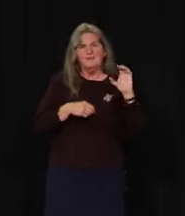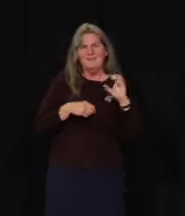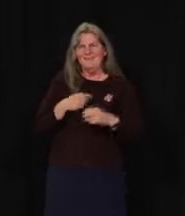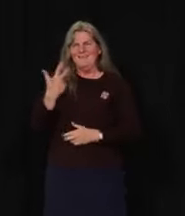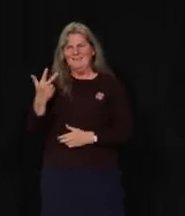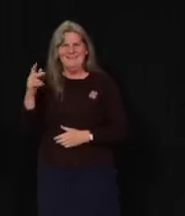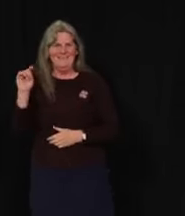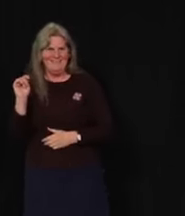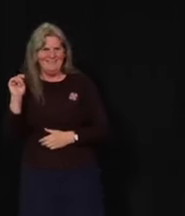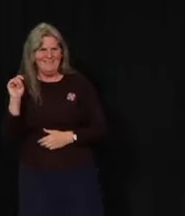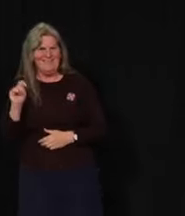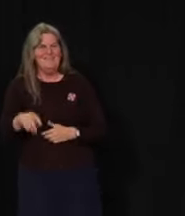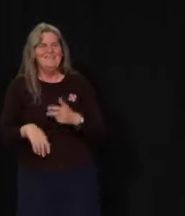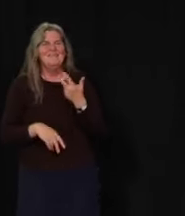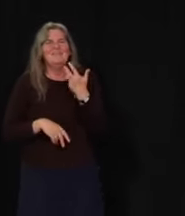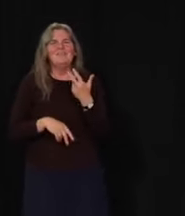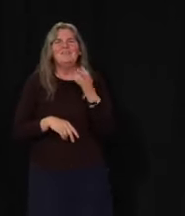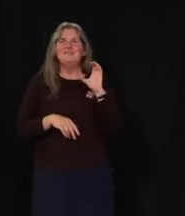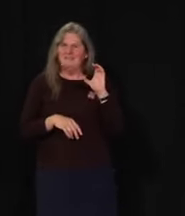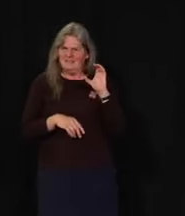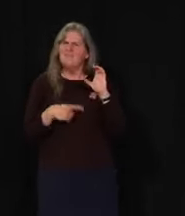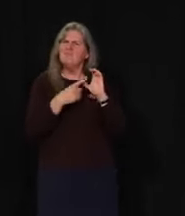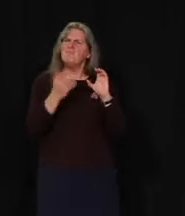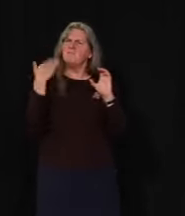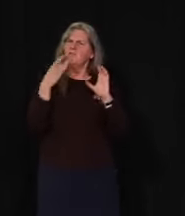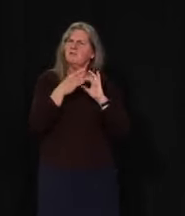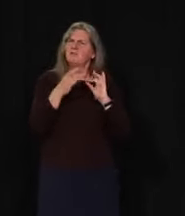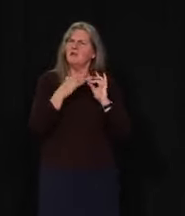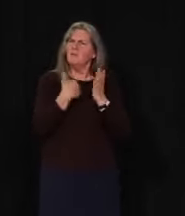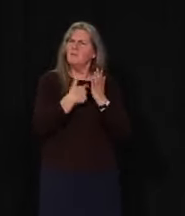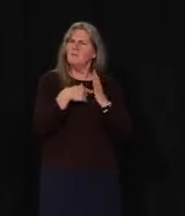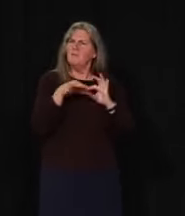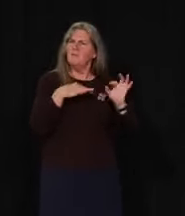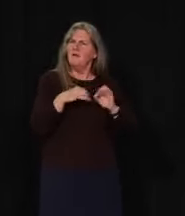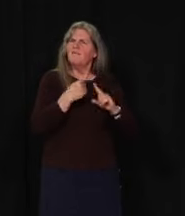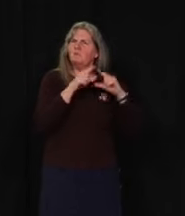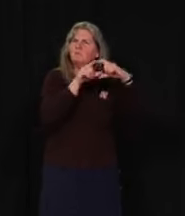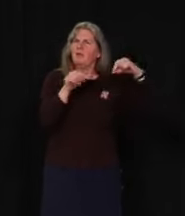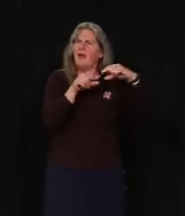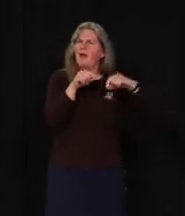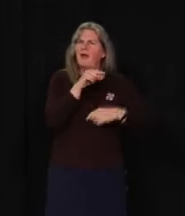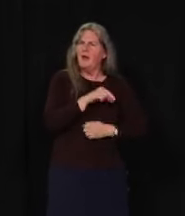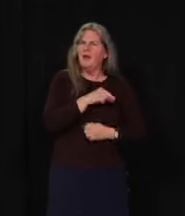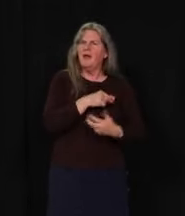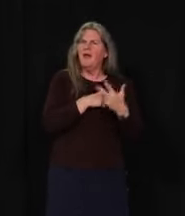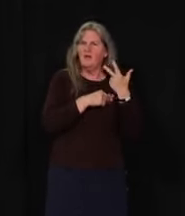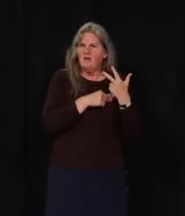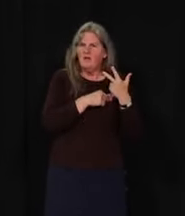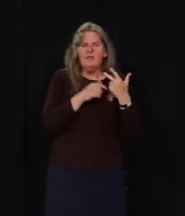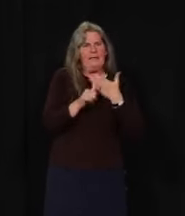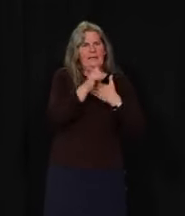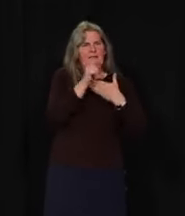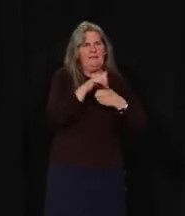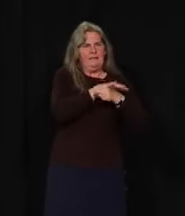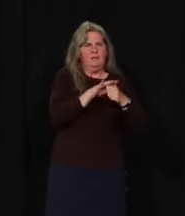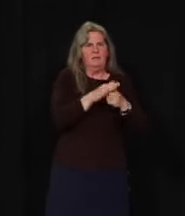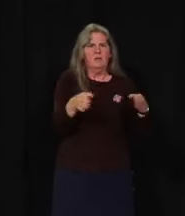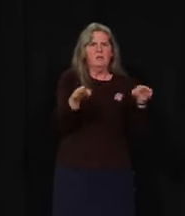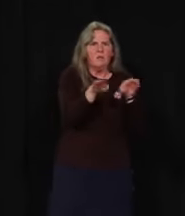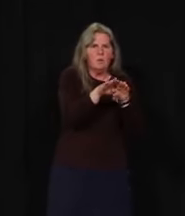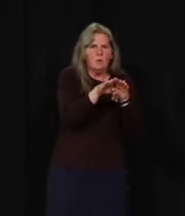help. I've talked about the importance of the 3 Cs that we learned from Japan, the 3 danger spots: